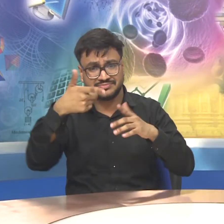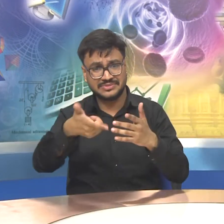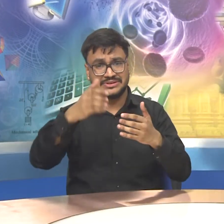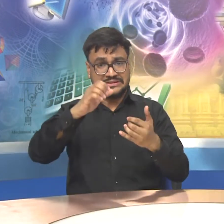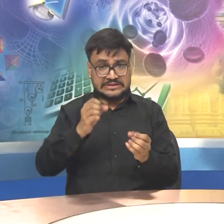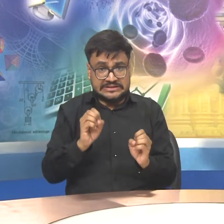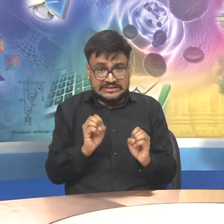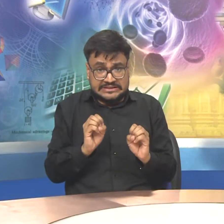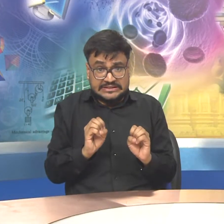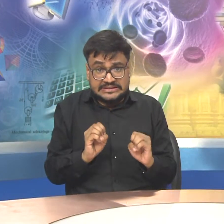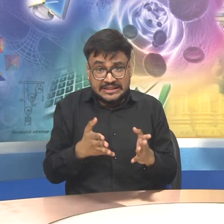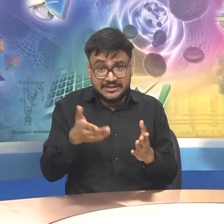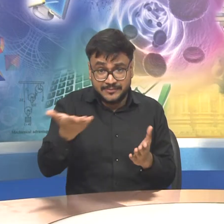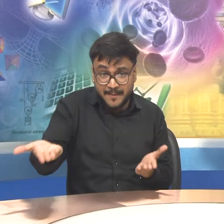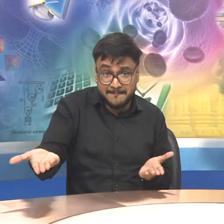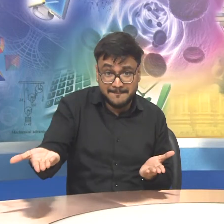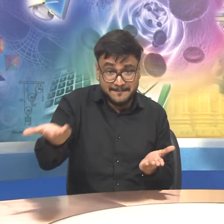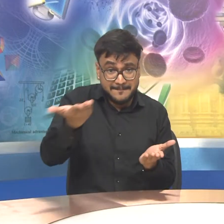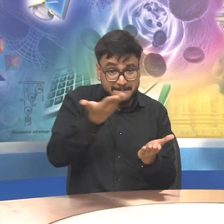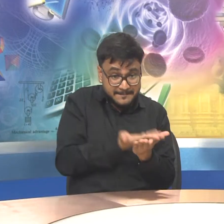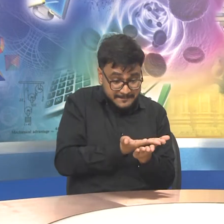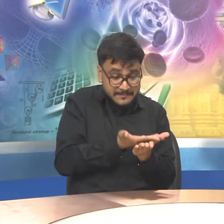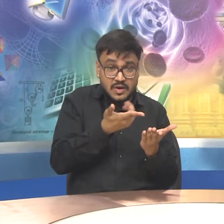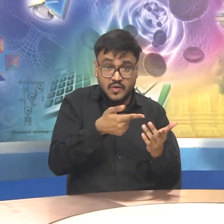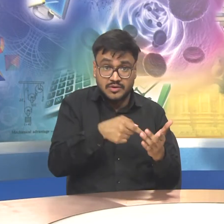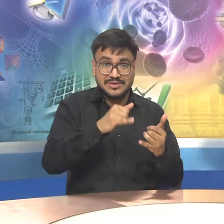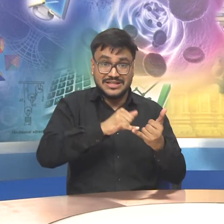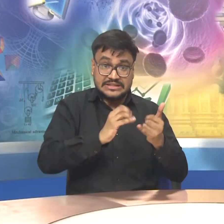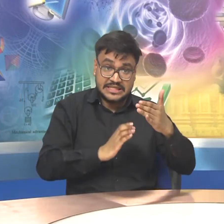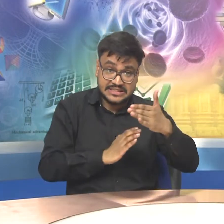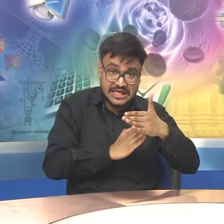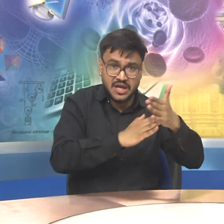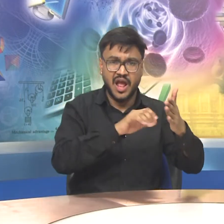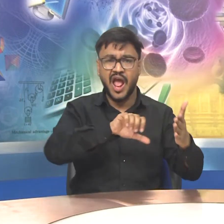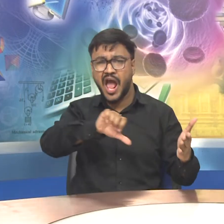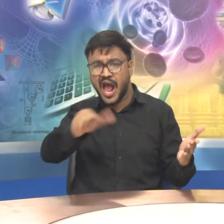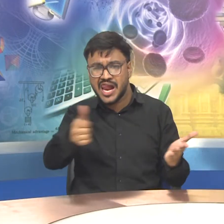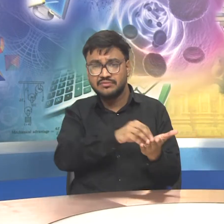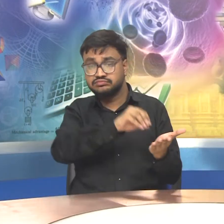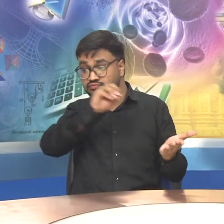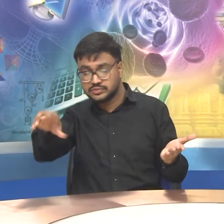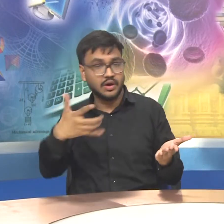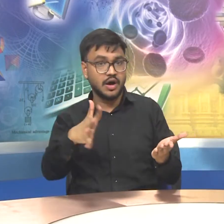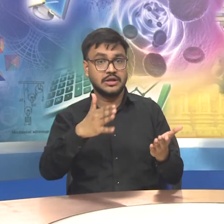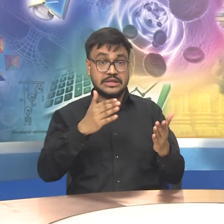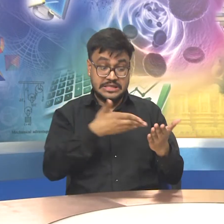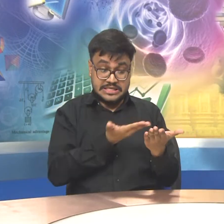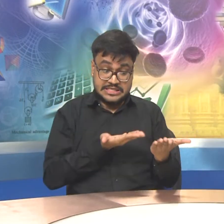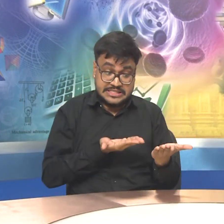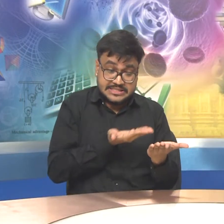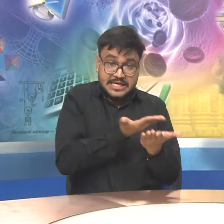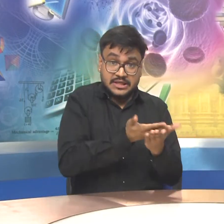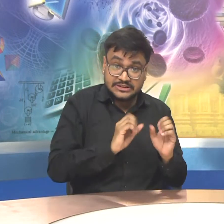It means that all such cases begin or originate in the Supreme Court only.